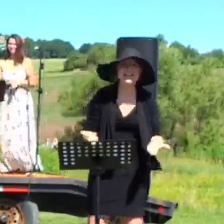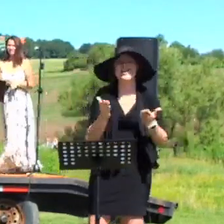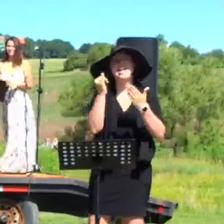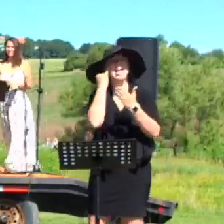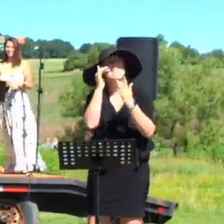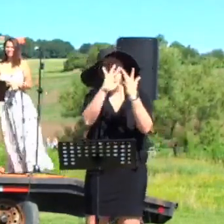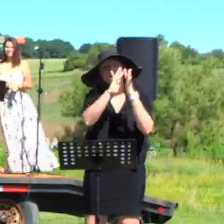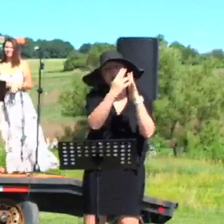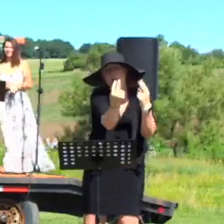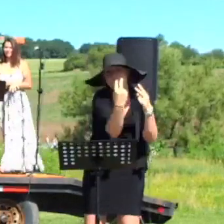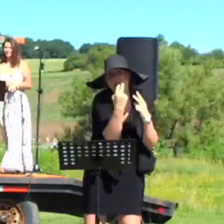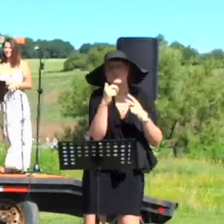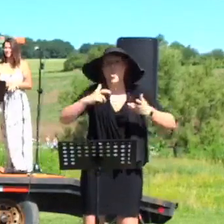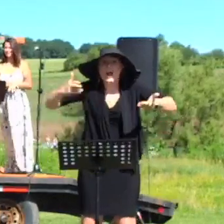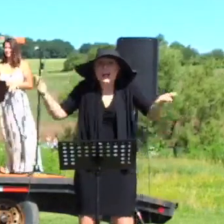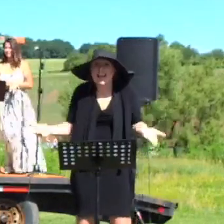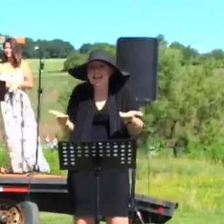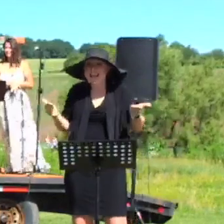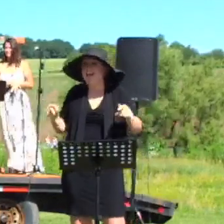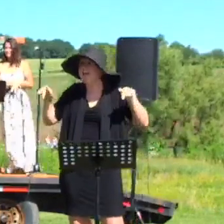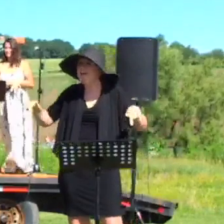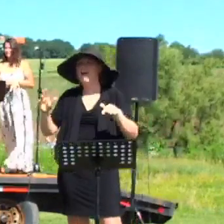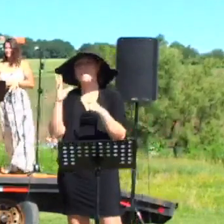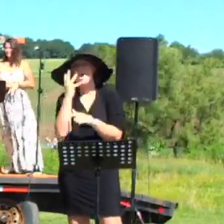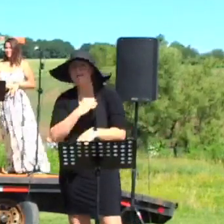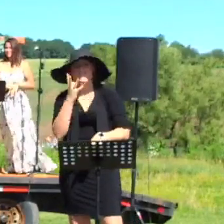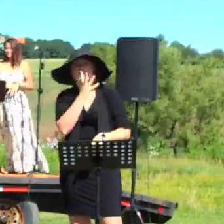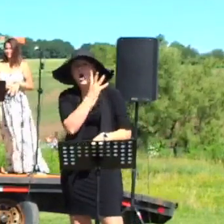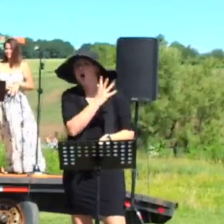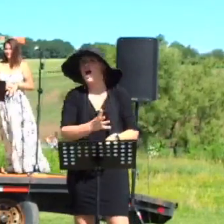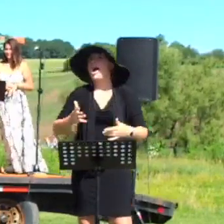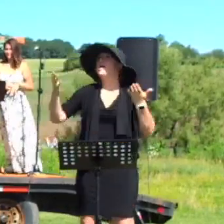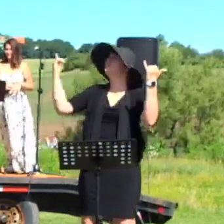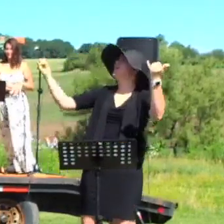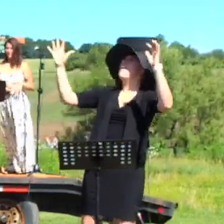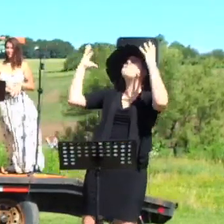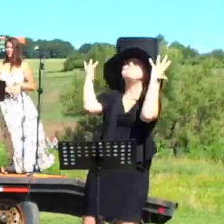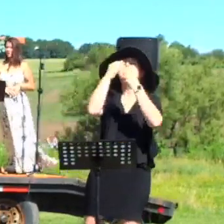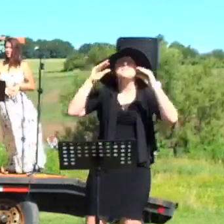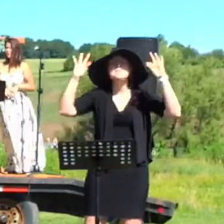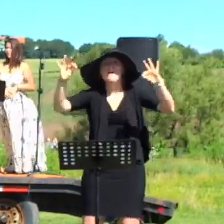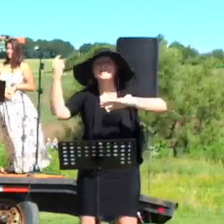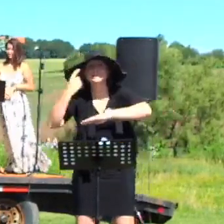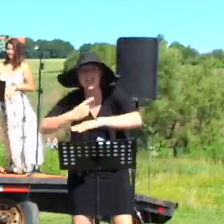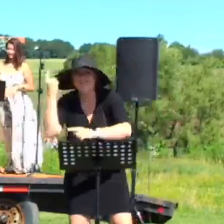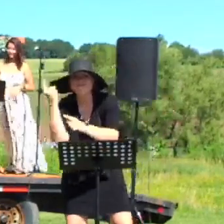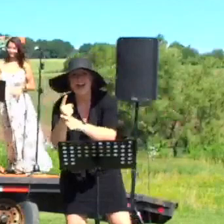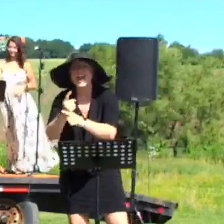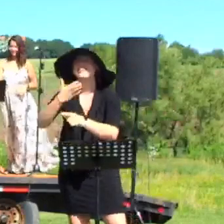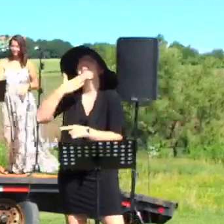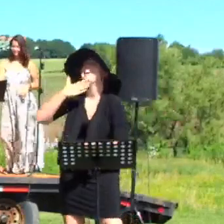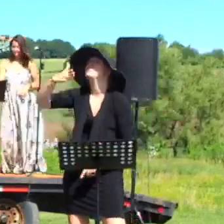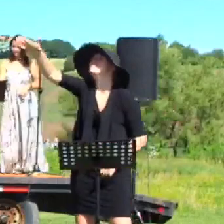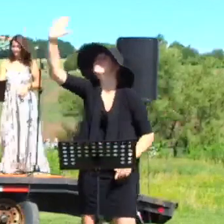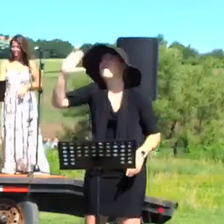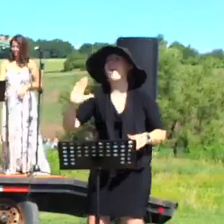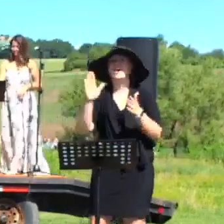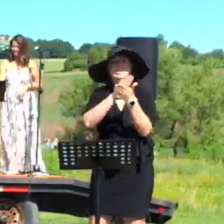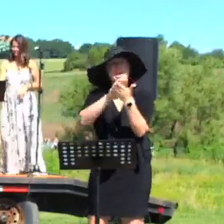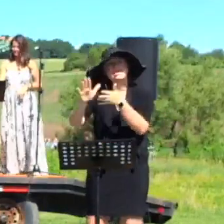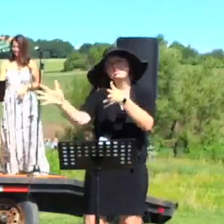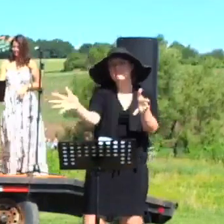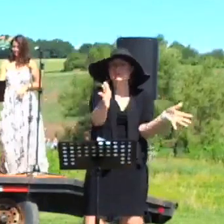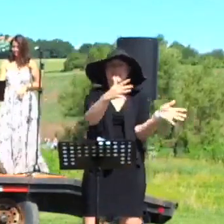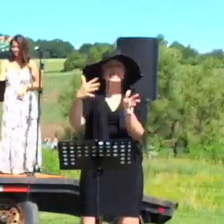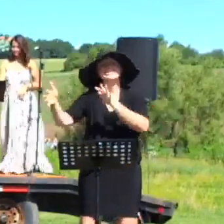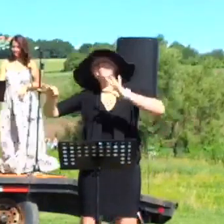or whether you're here at this park. God's delivered another glorious day. Amen? Amen, amen. Amen. Nice breeze out here. We're